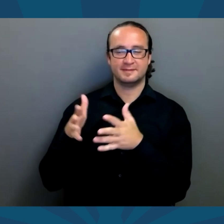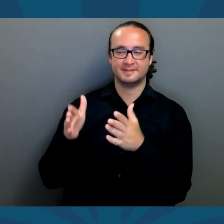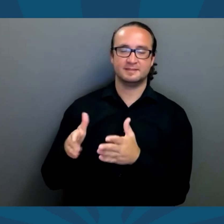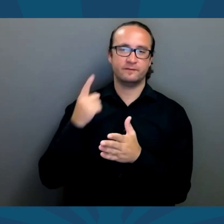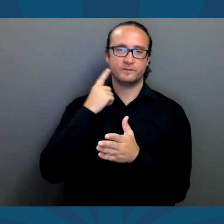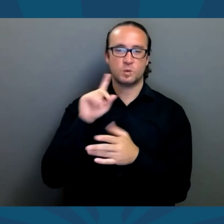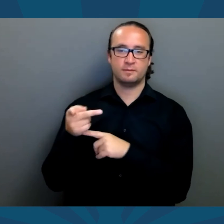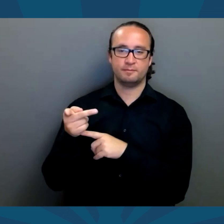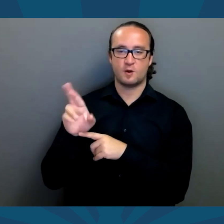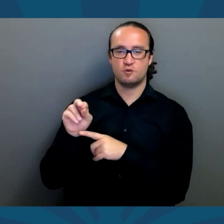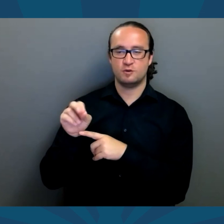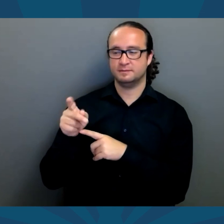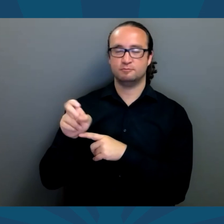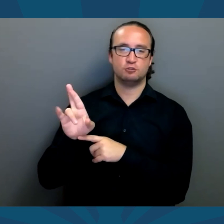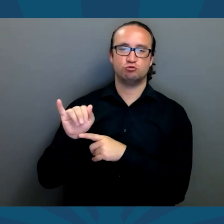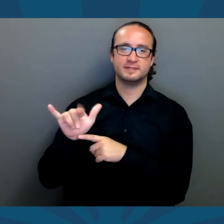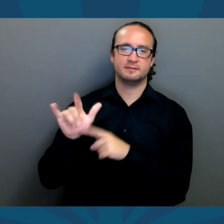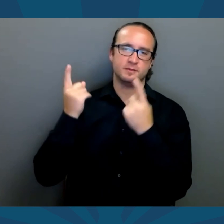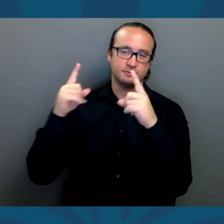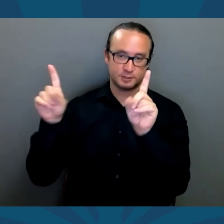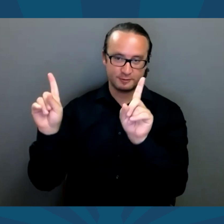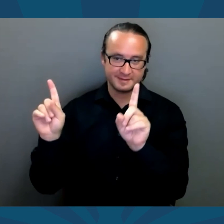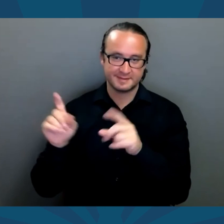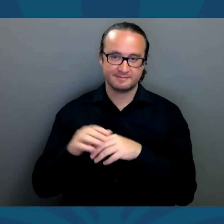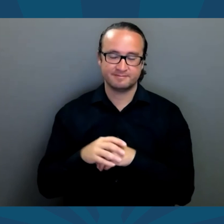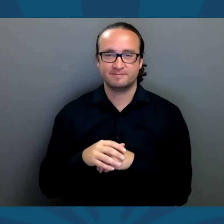I also worked at Americans for Prosperity,